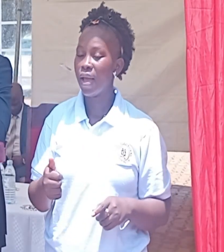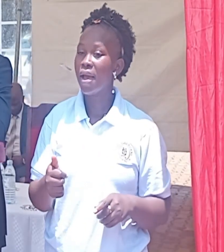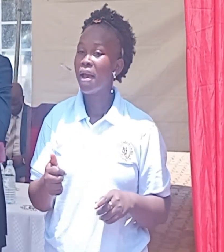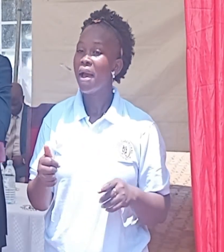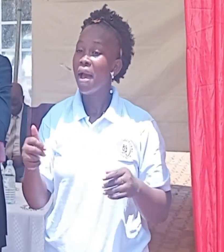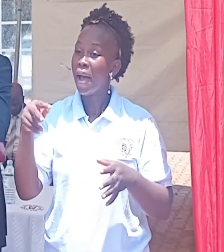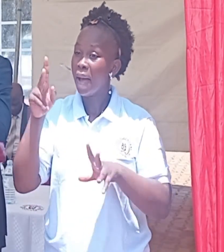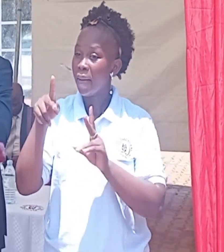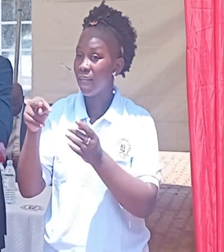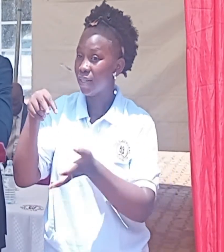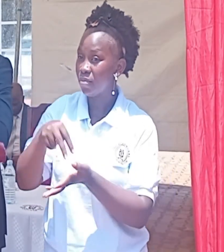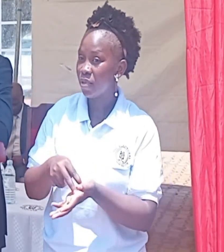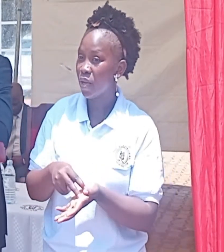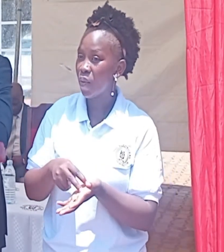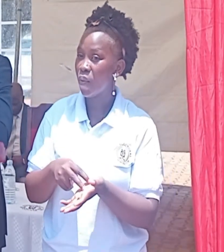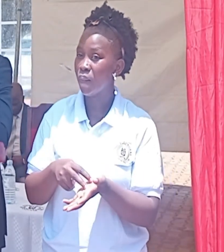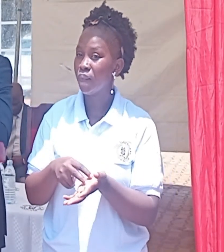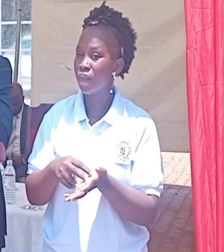abeesingewo